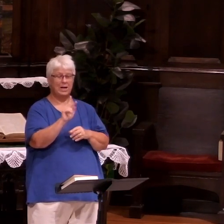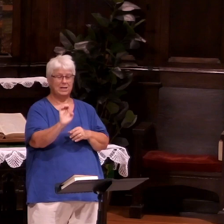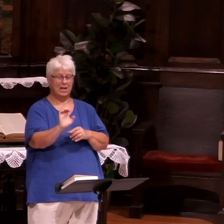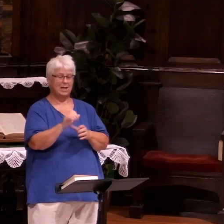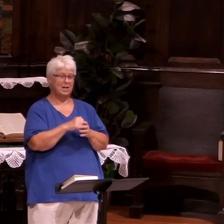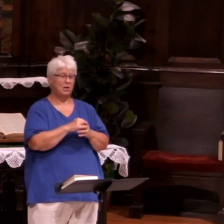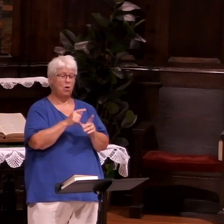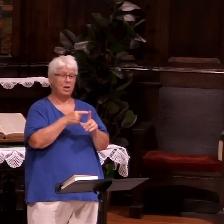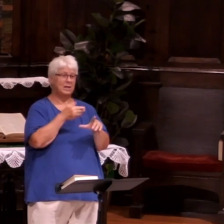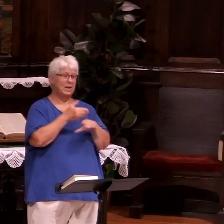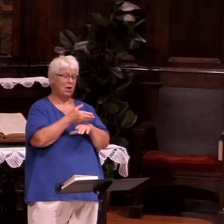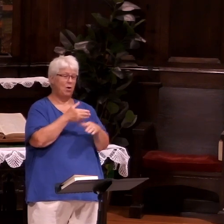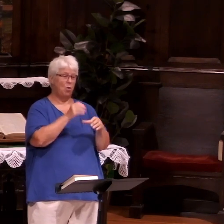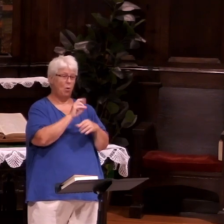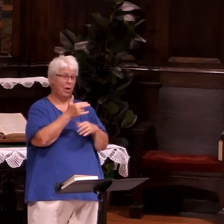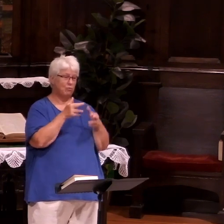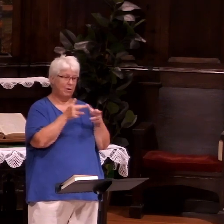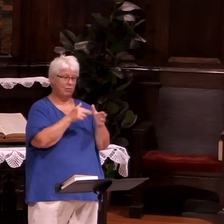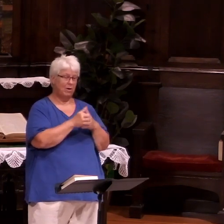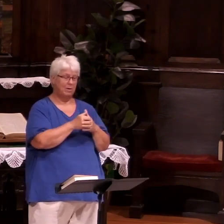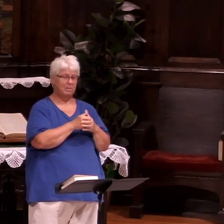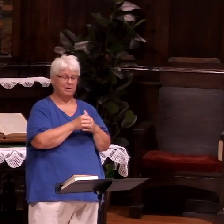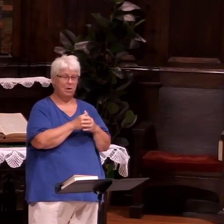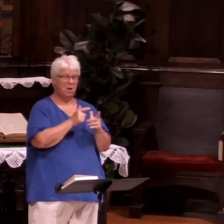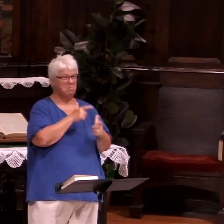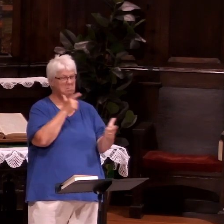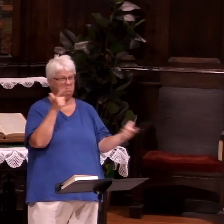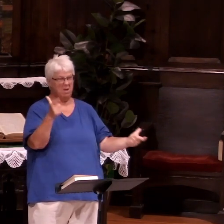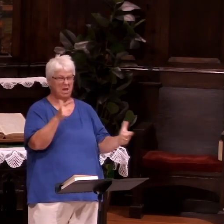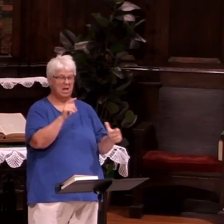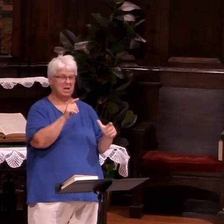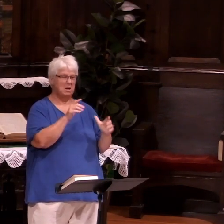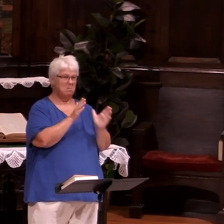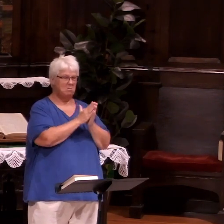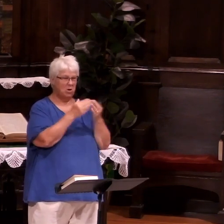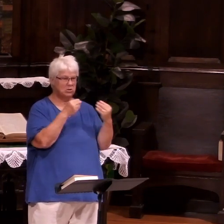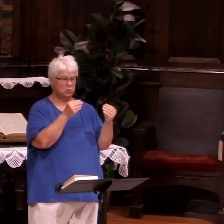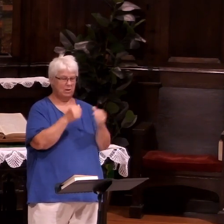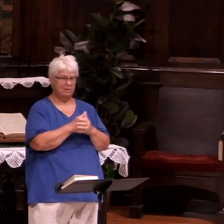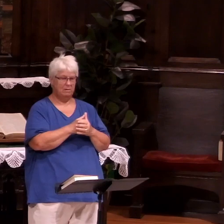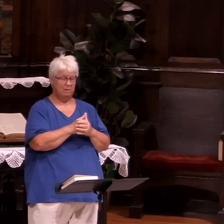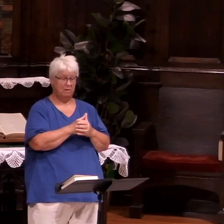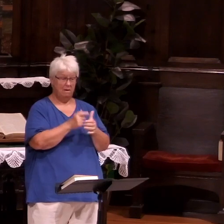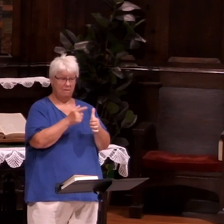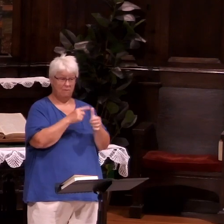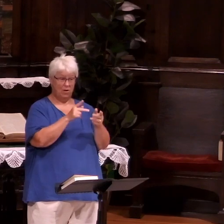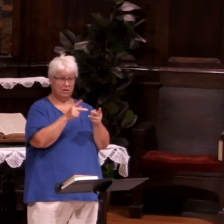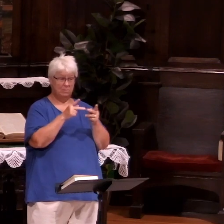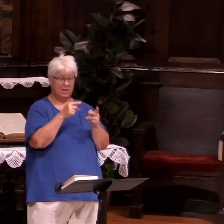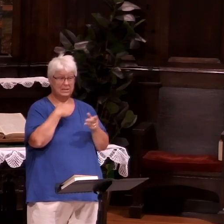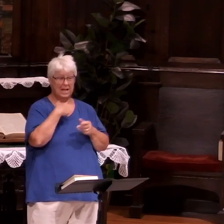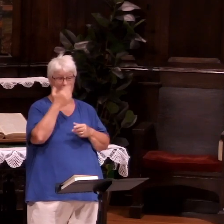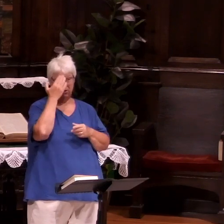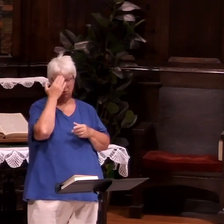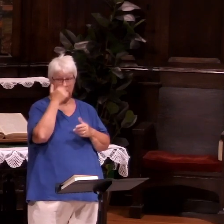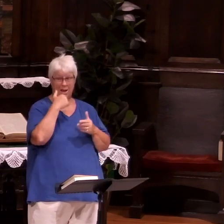right over the Ohio River from Cincinnati. It was one of the first places I knew to